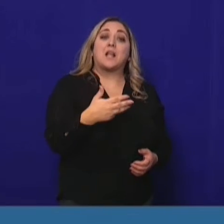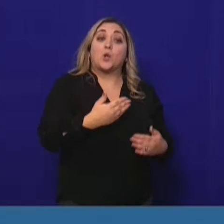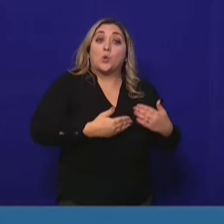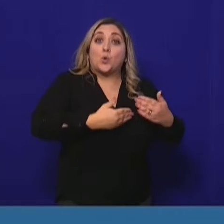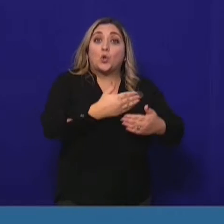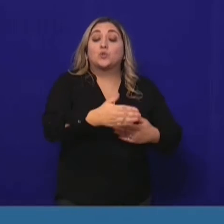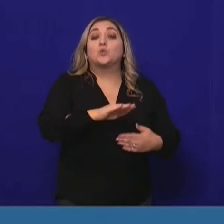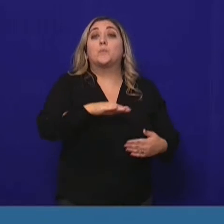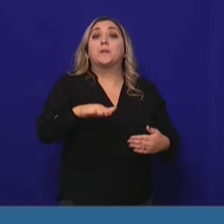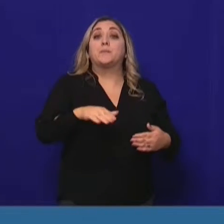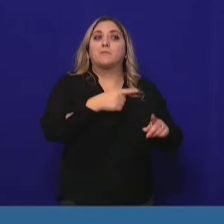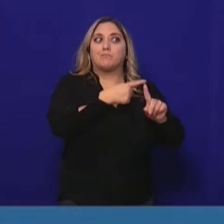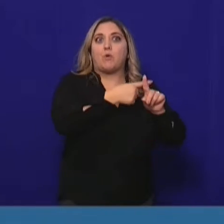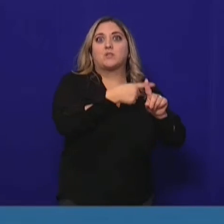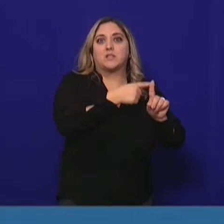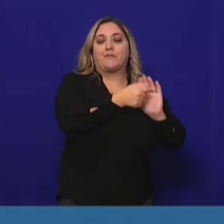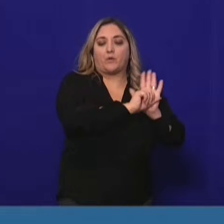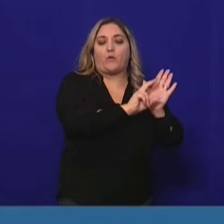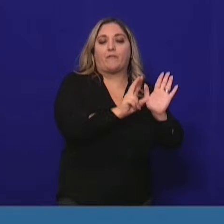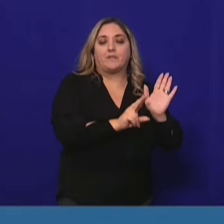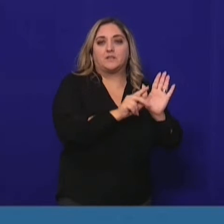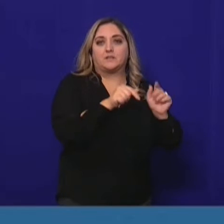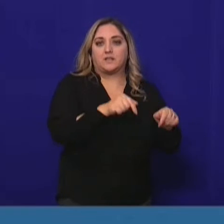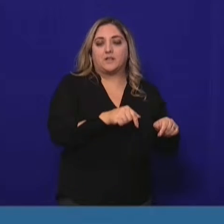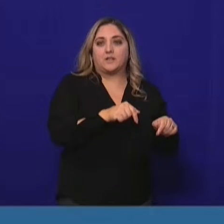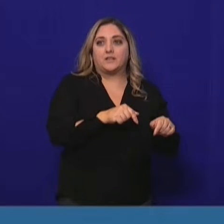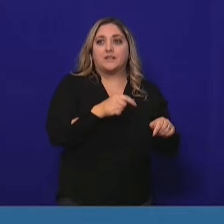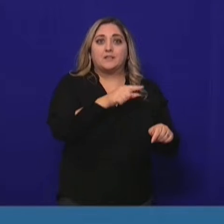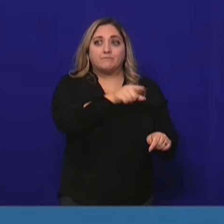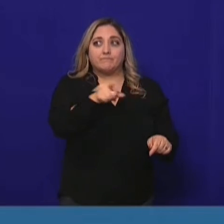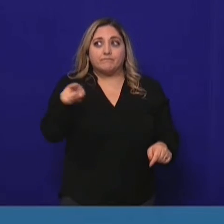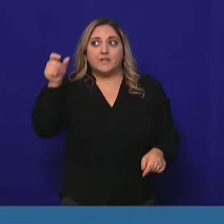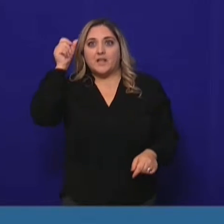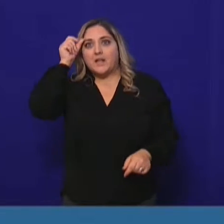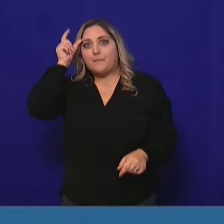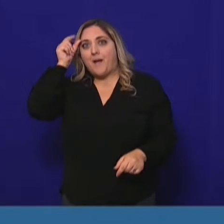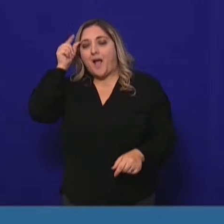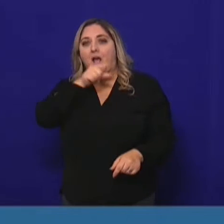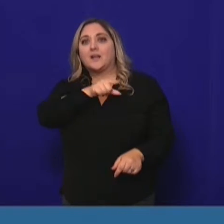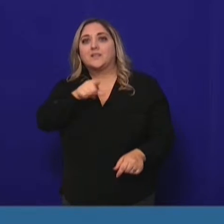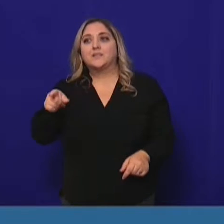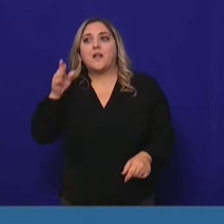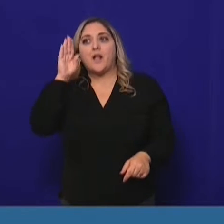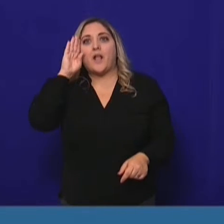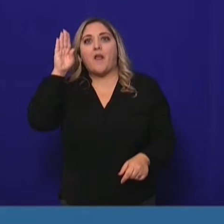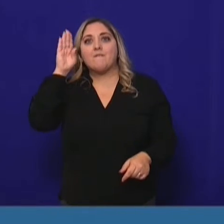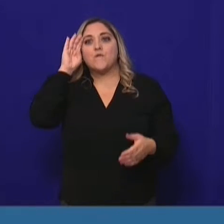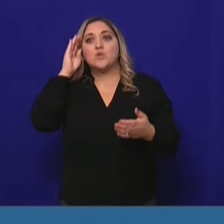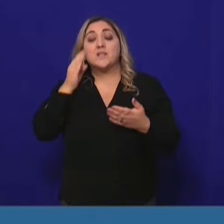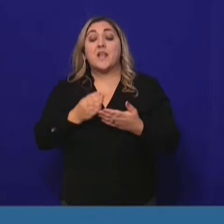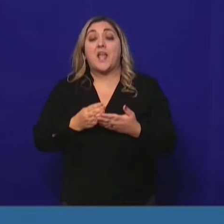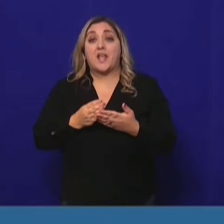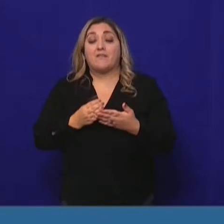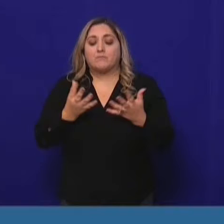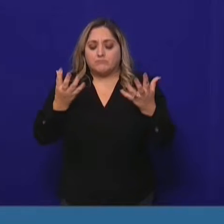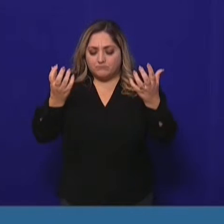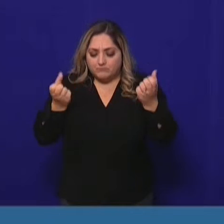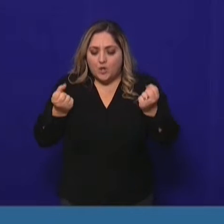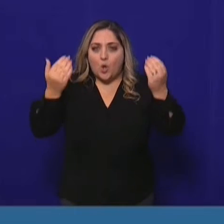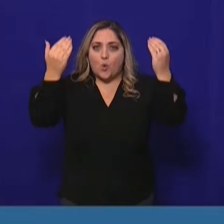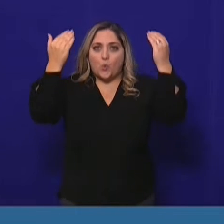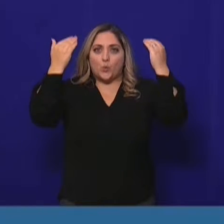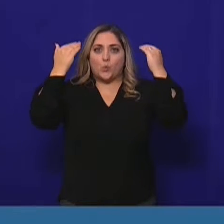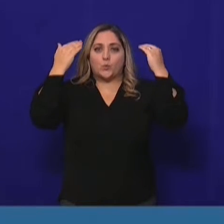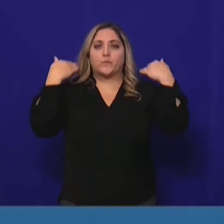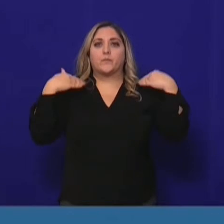1,879 people who are active cases of COVID. I would like to remind everyone of all the precautions which we need